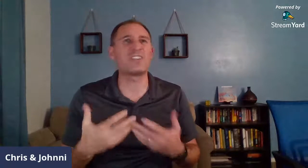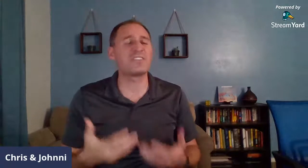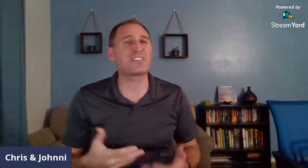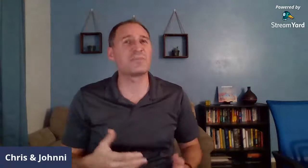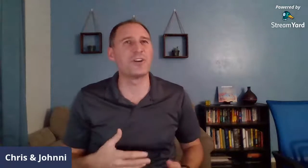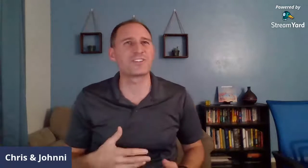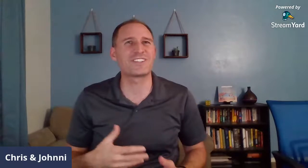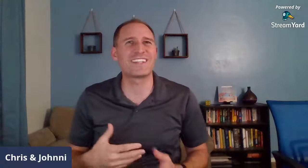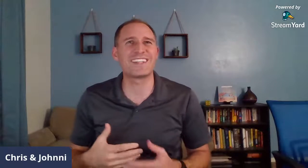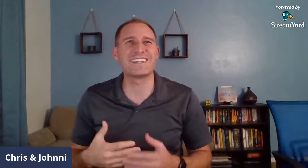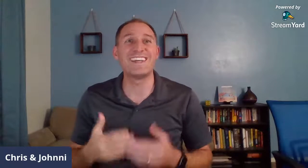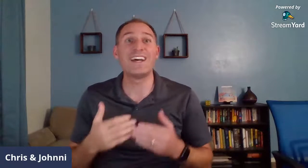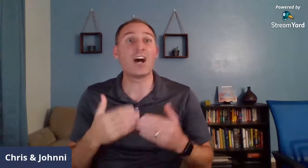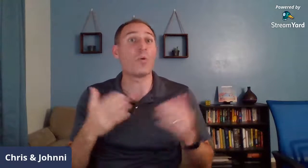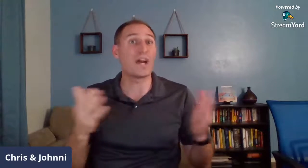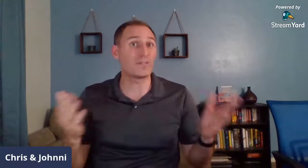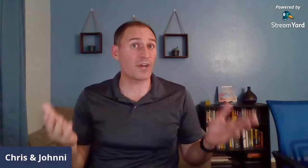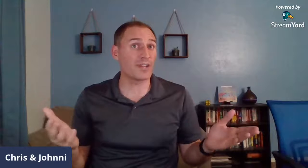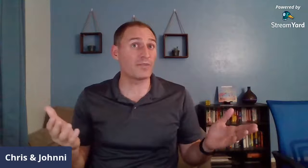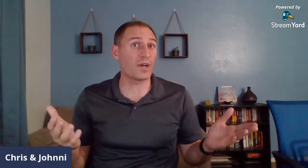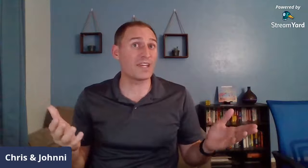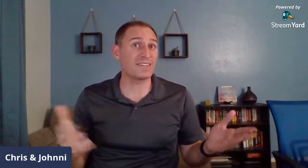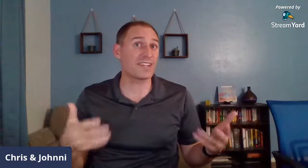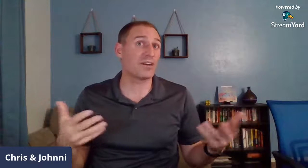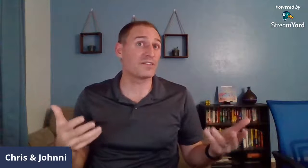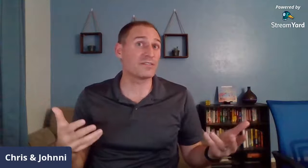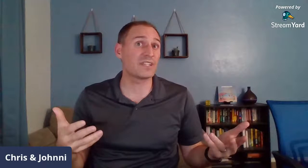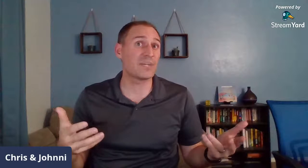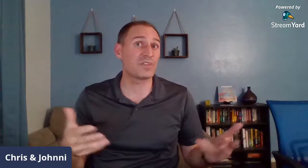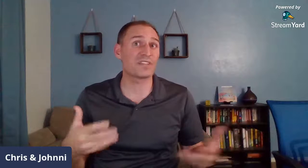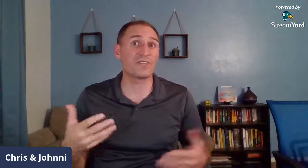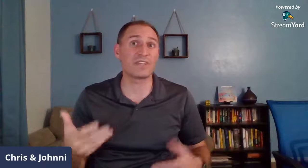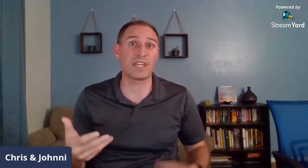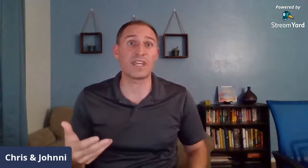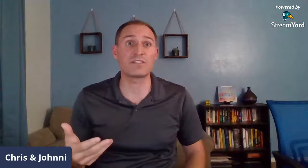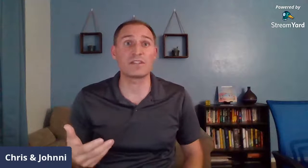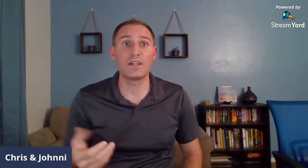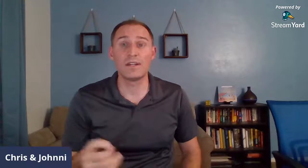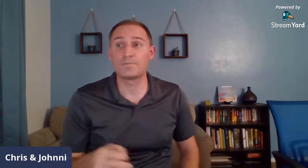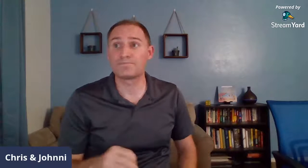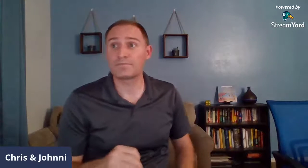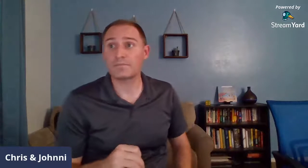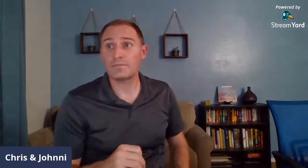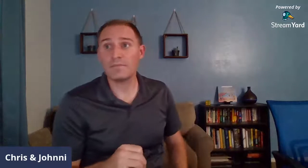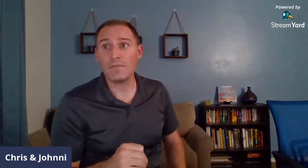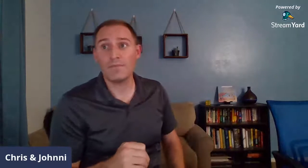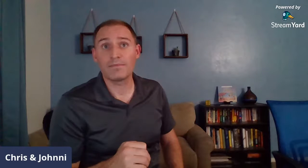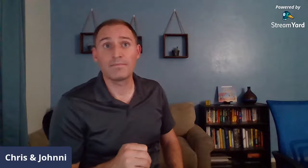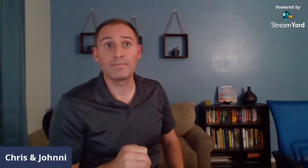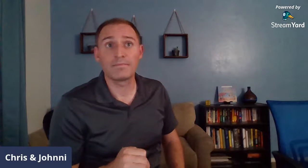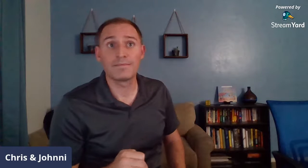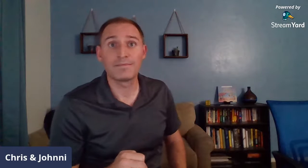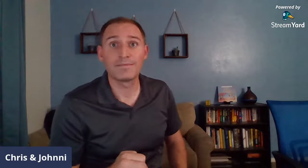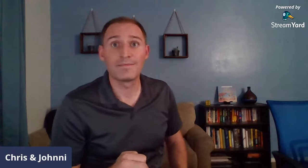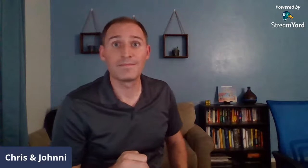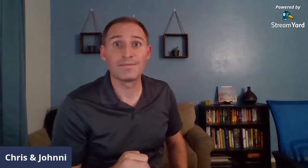your exposure in a wide variety of ways, and also to keep yourself engaged. Deaf U was actually